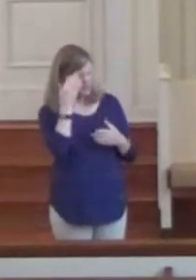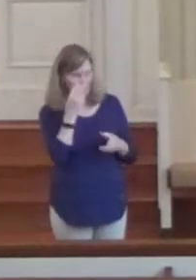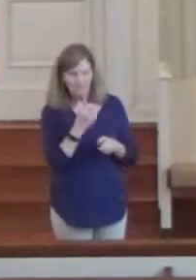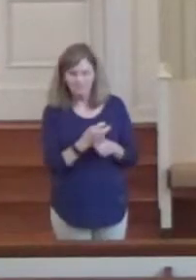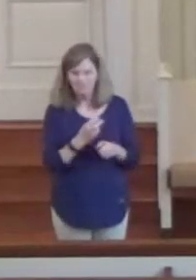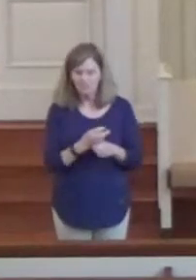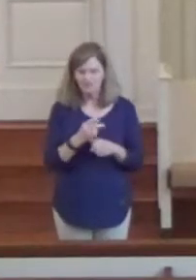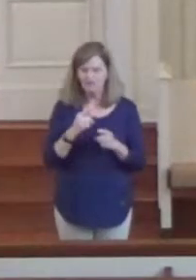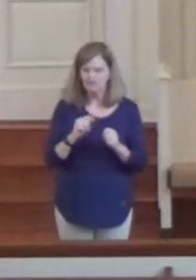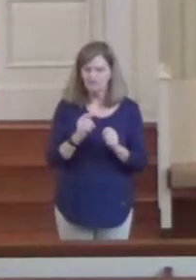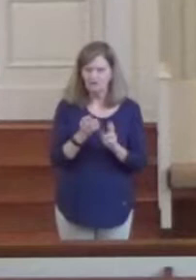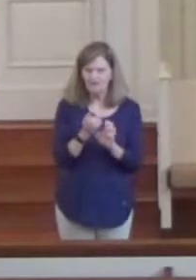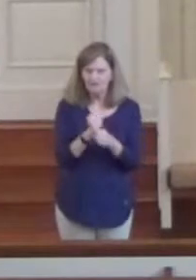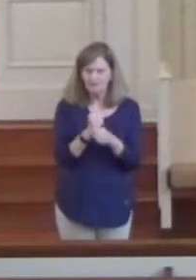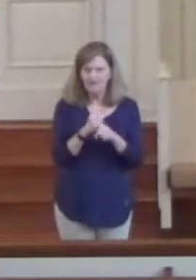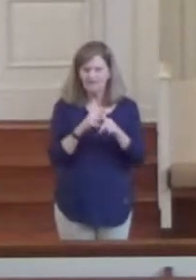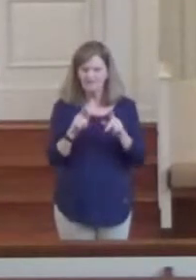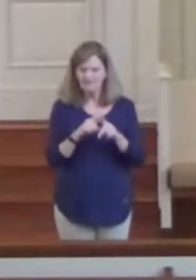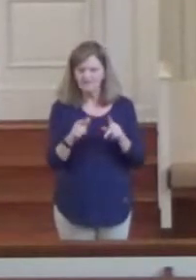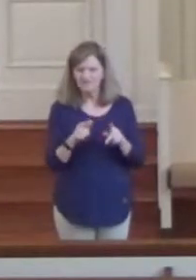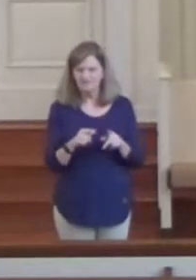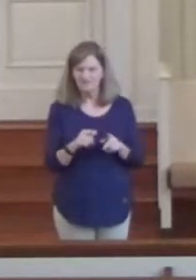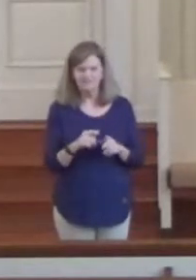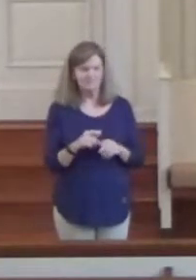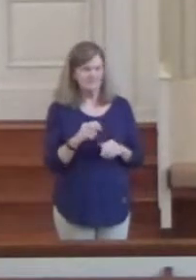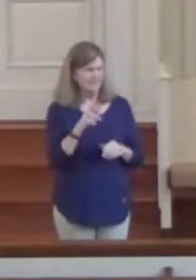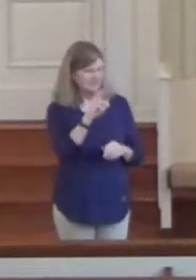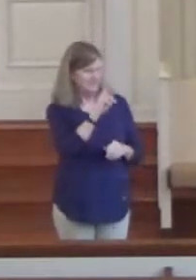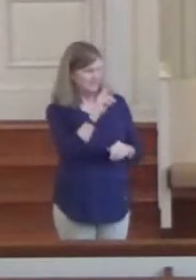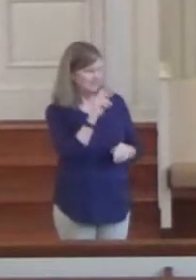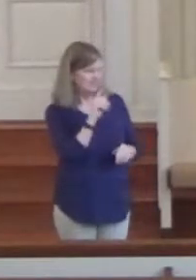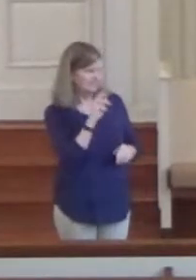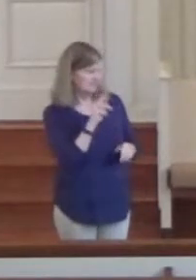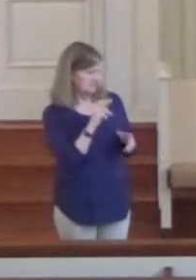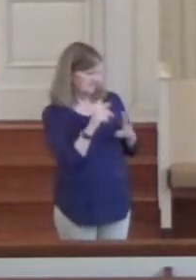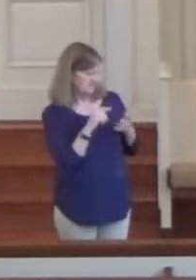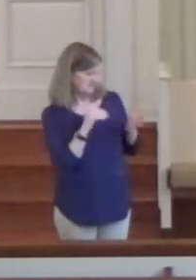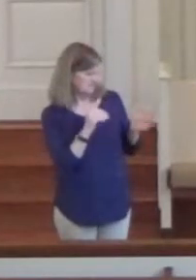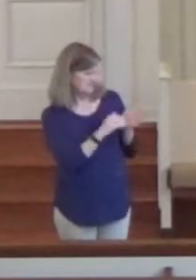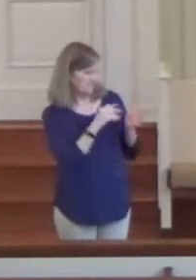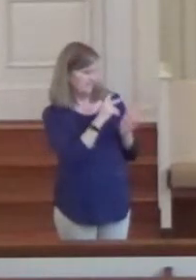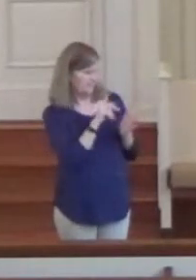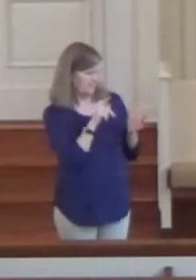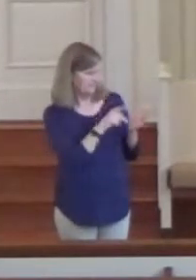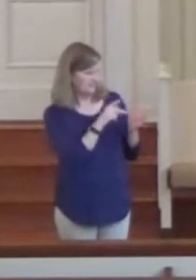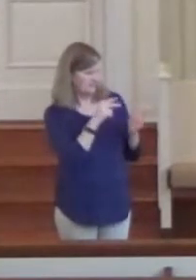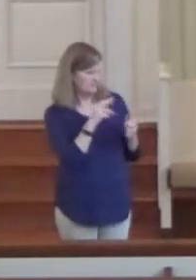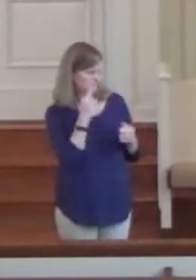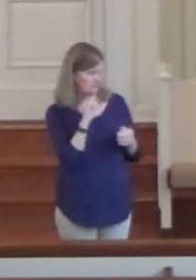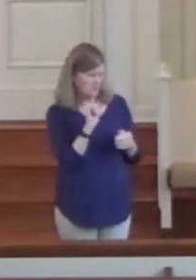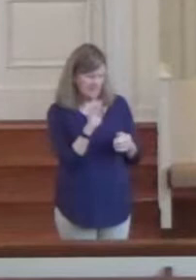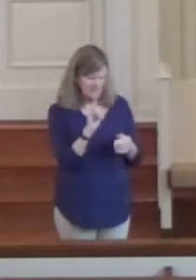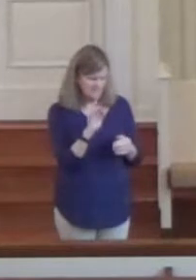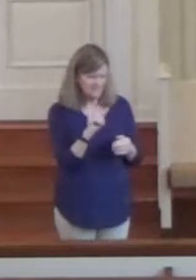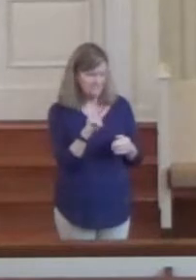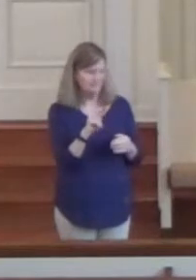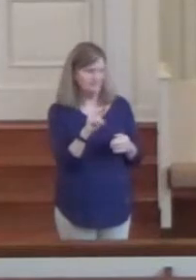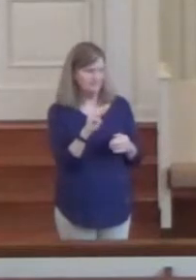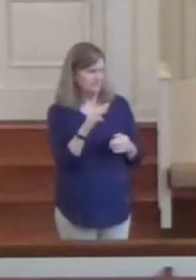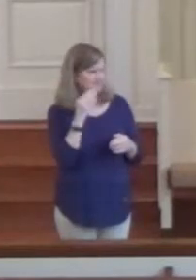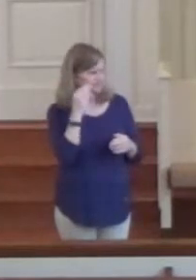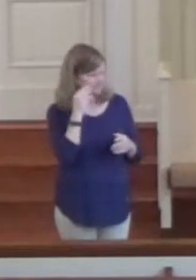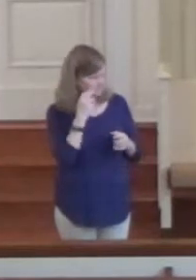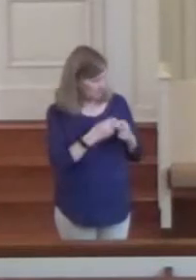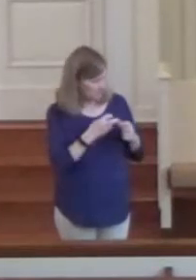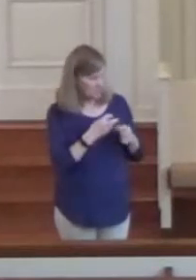go out and to try to make a difference in racism that has persisted in this country for centuries? Do you know how hard it is to feed